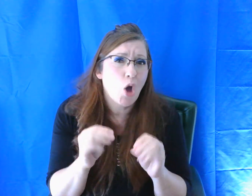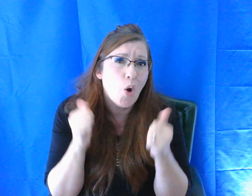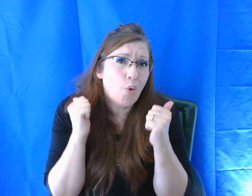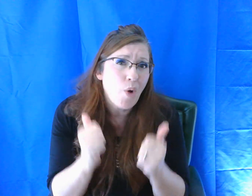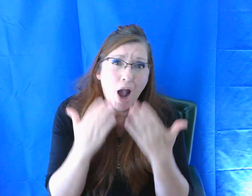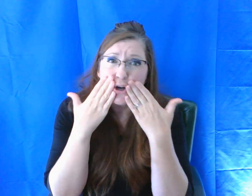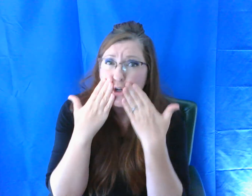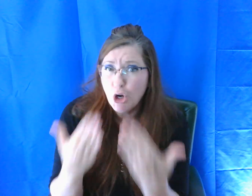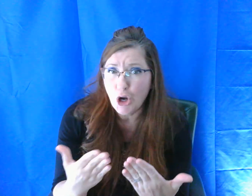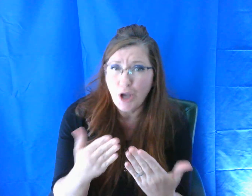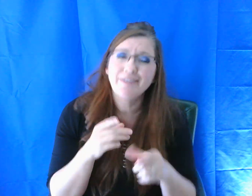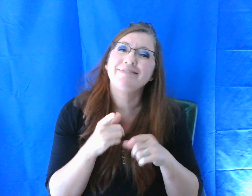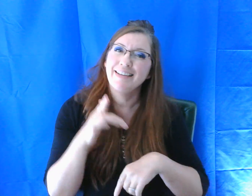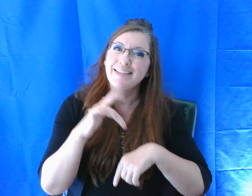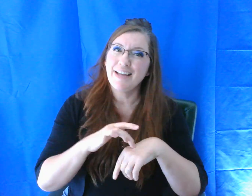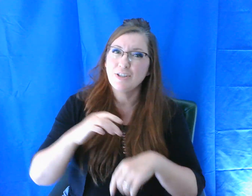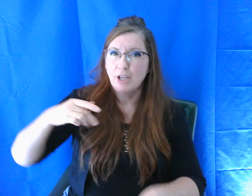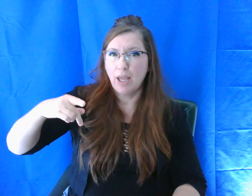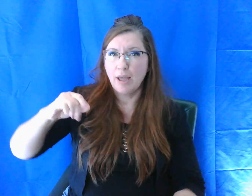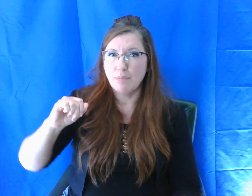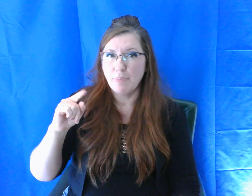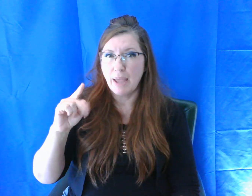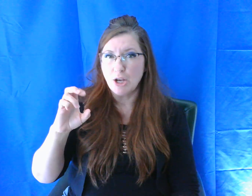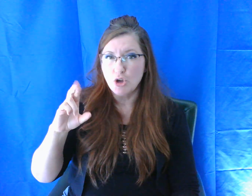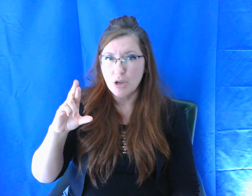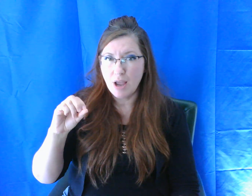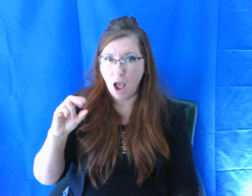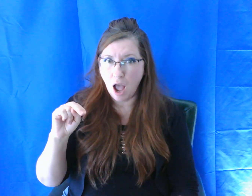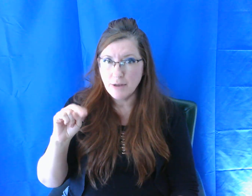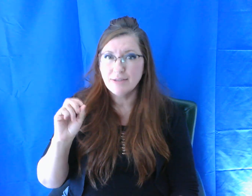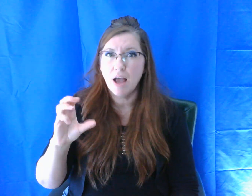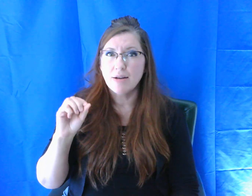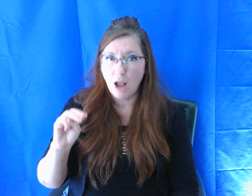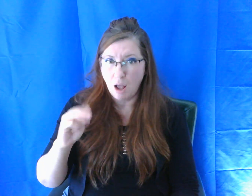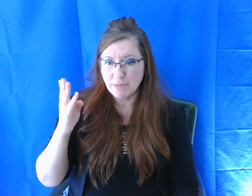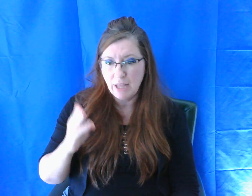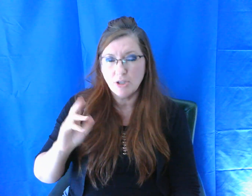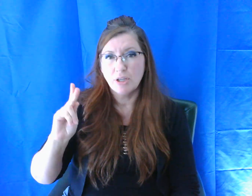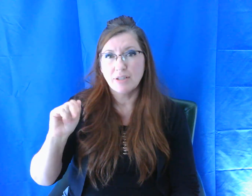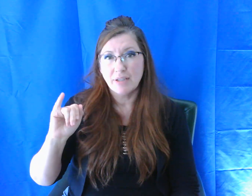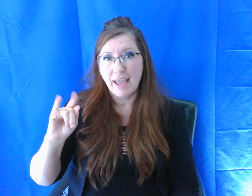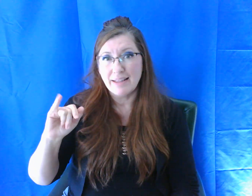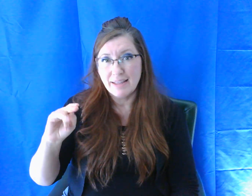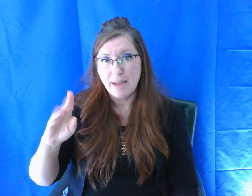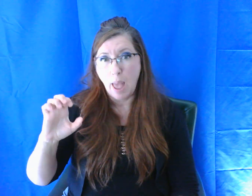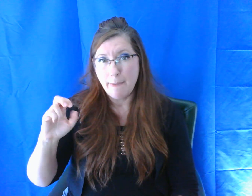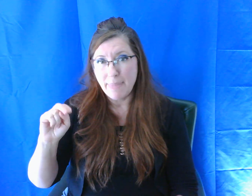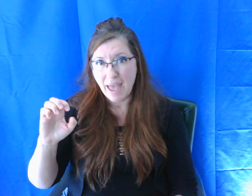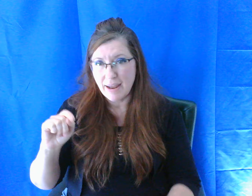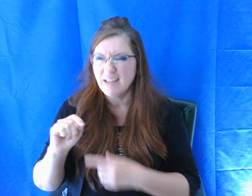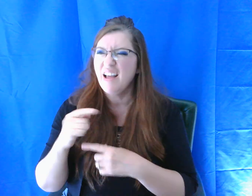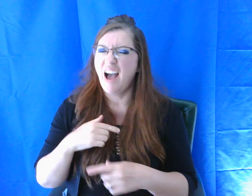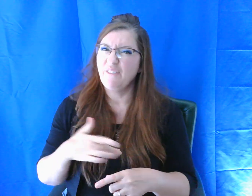go to patreon.com/CaitlinBennett. These guys are amazing. I feel so safe with them here. Also, there's some portions of that video we can't put